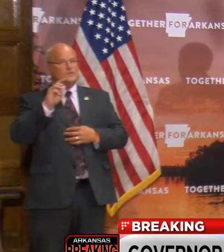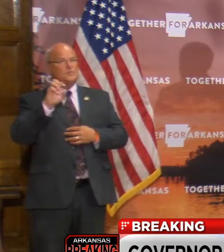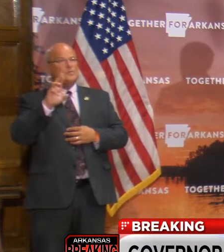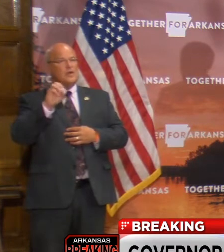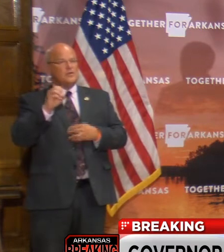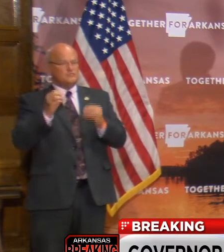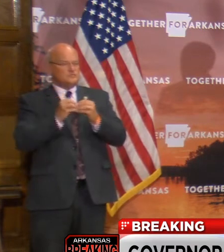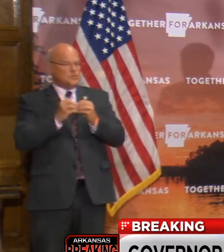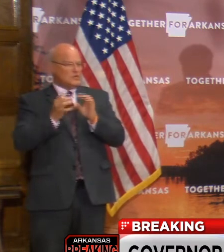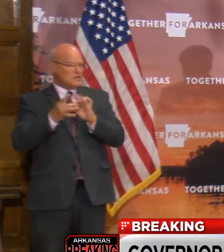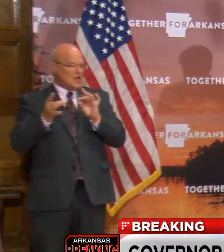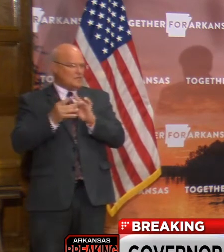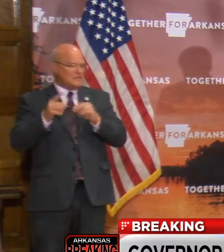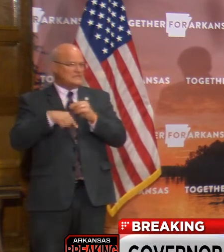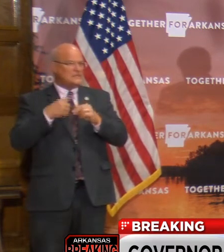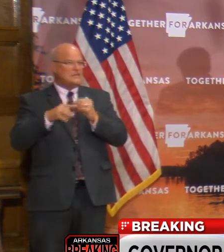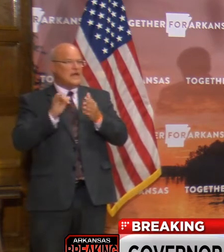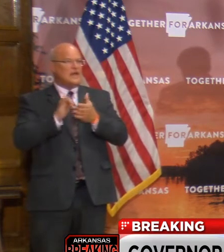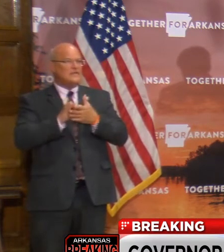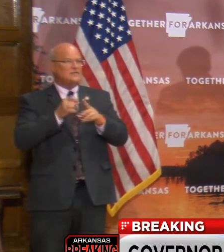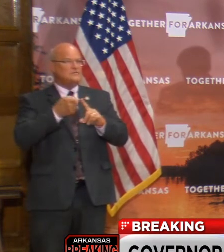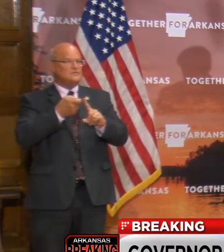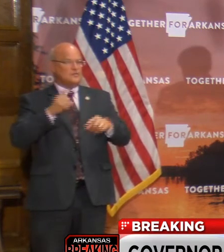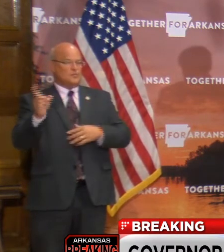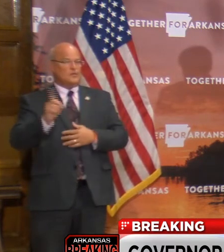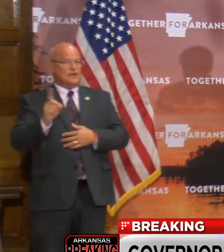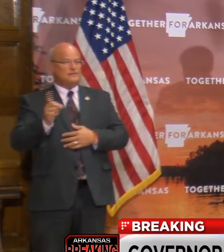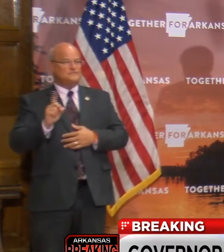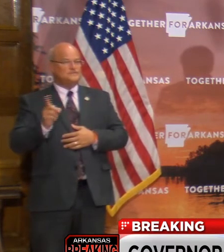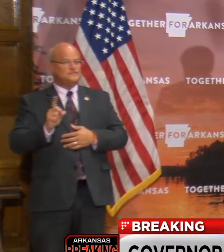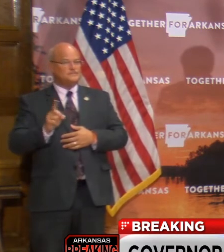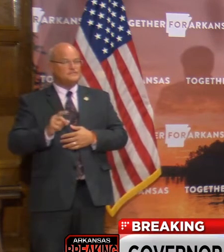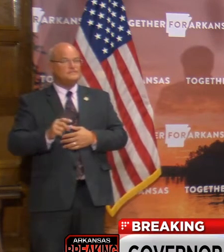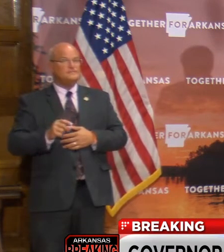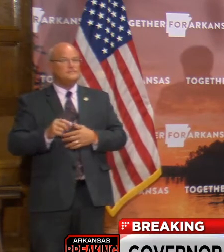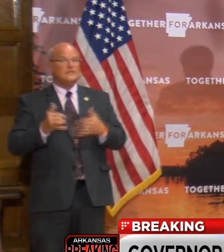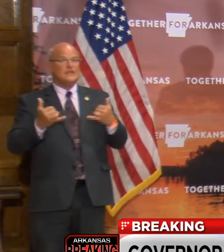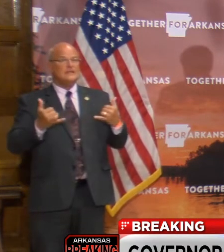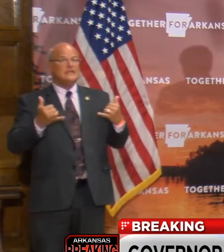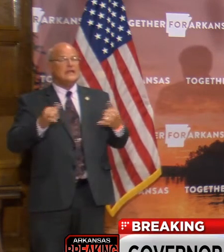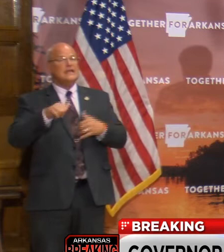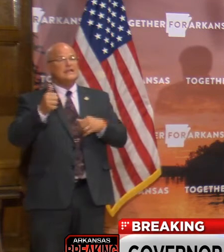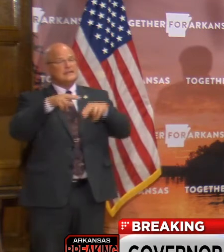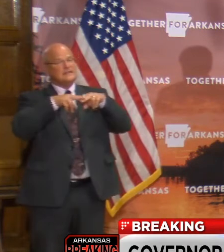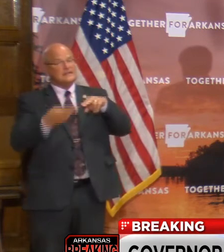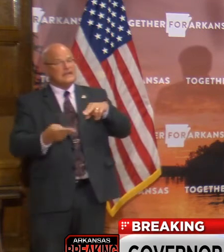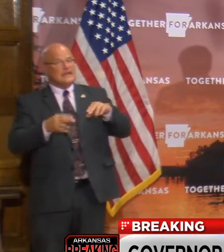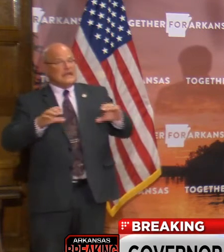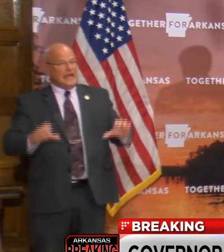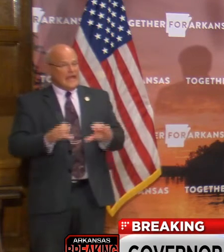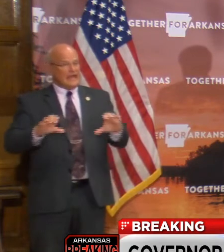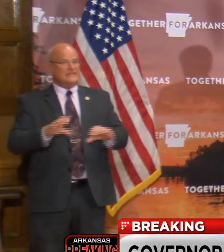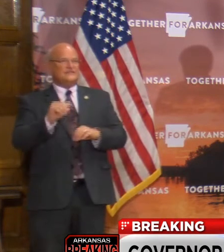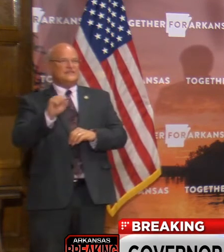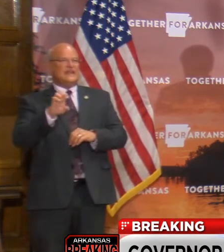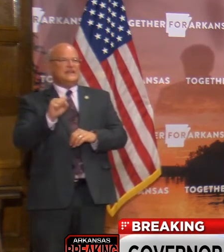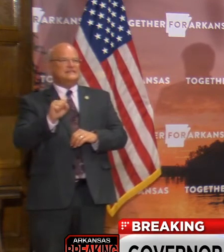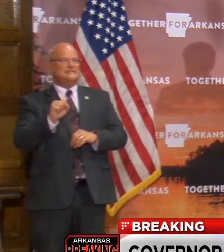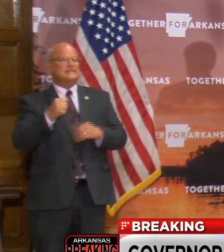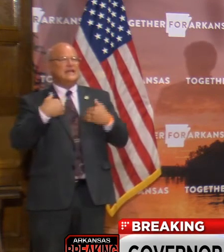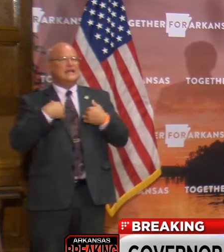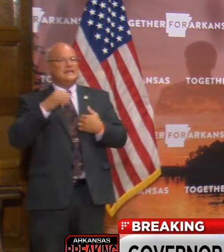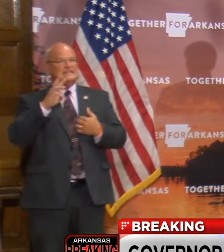additional comments on where those come from. We have today another decline in active cases where we're down